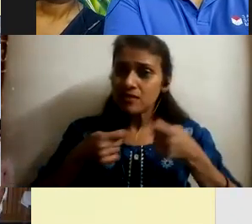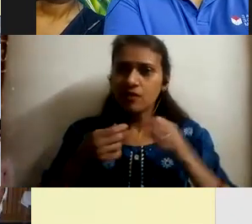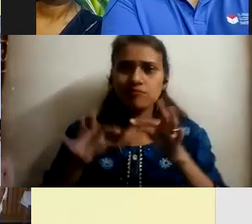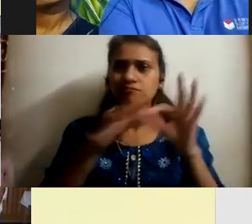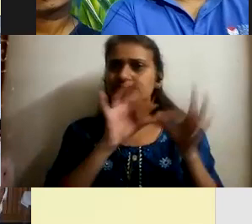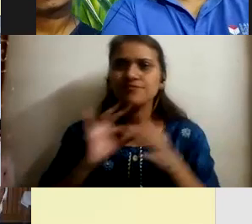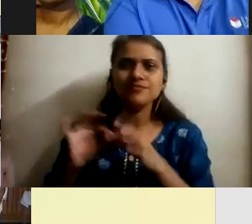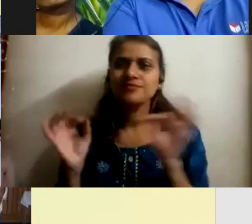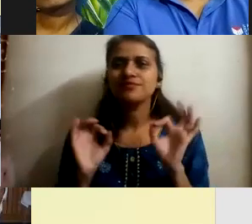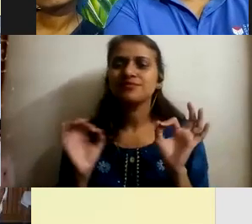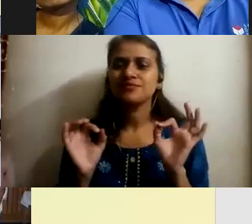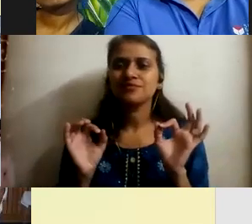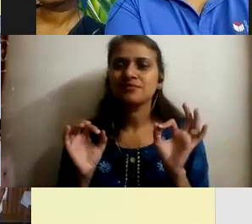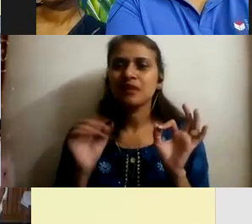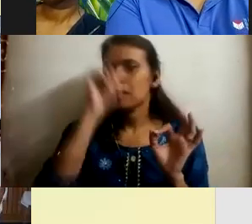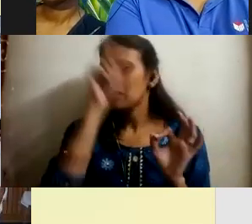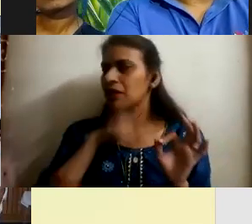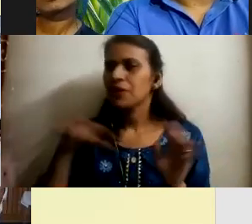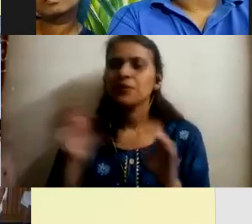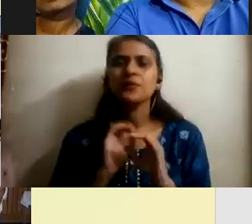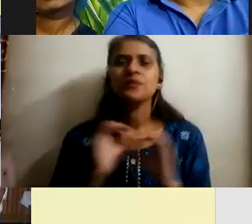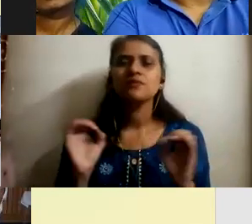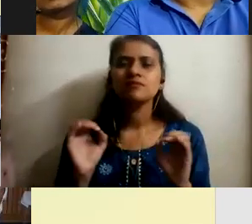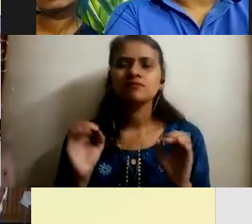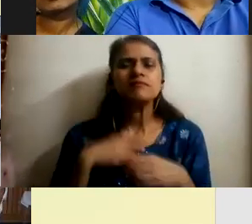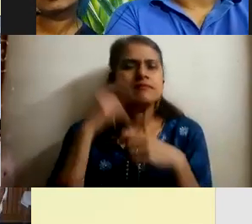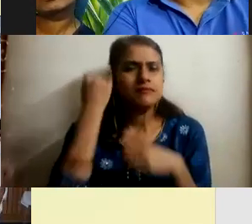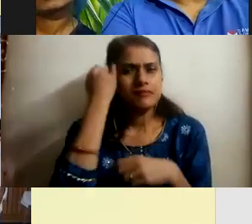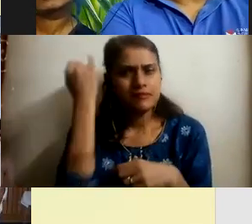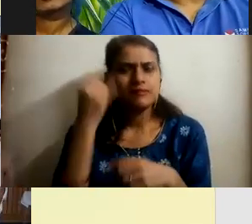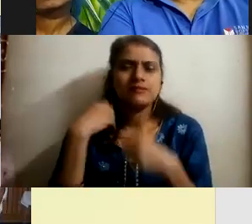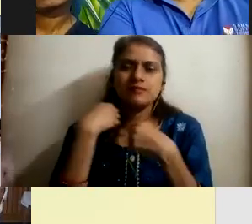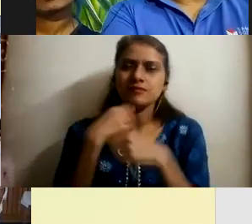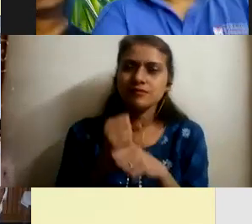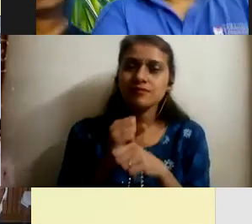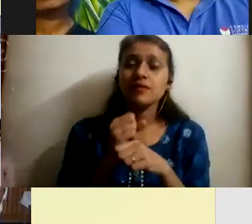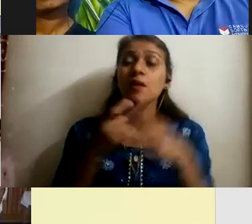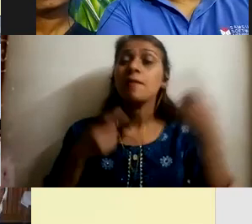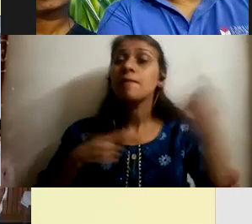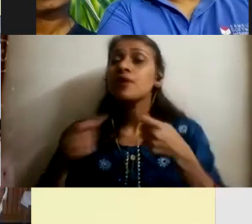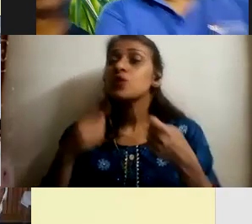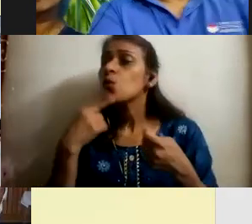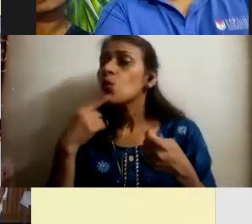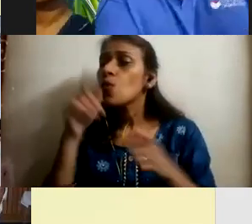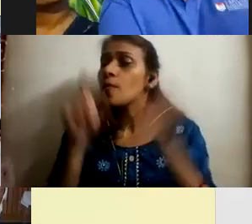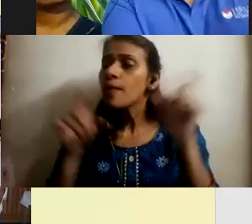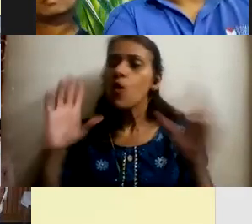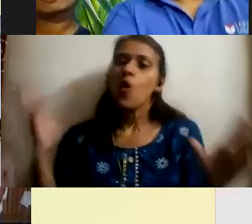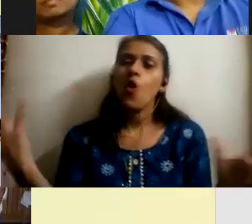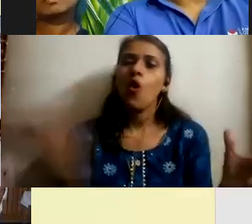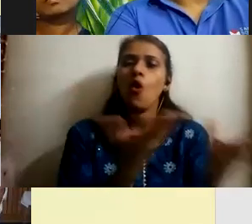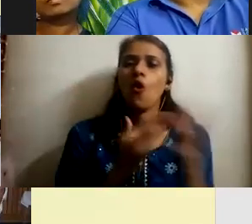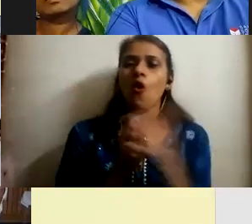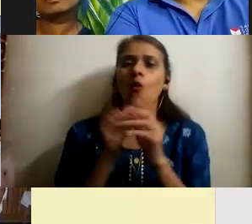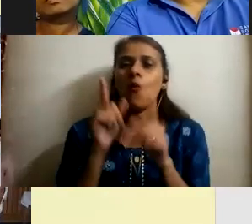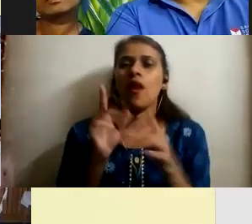koi network nahi hai India mein. So that's how we built this, we thought of this concept, and the members themselves felt the